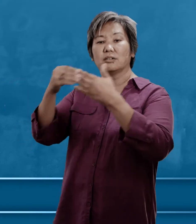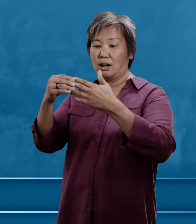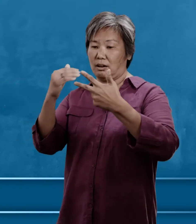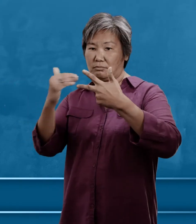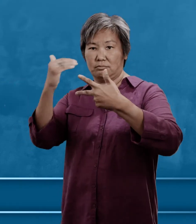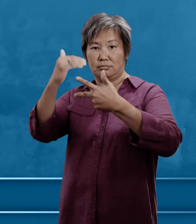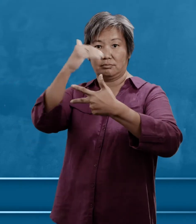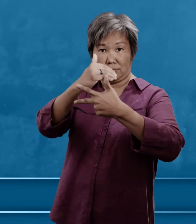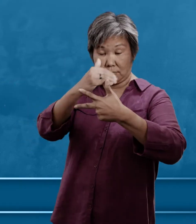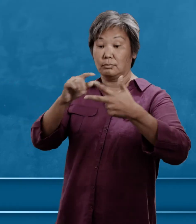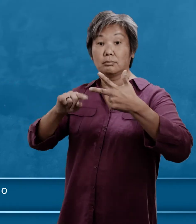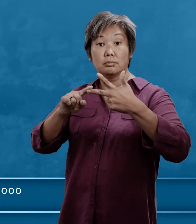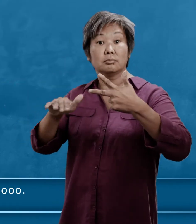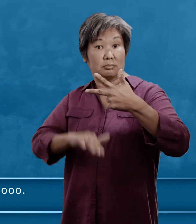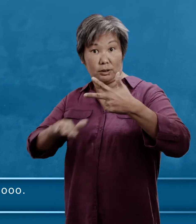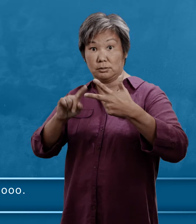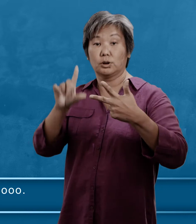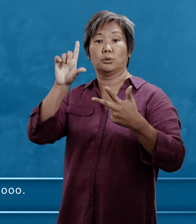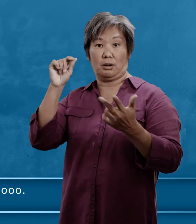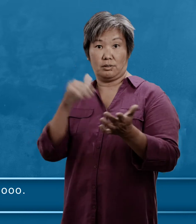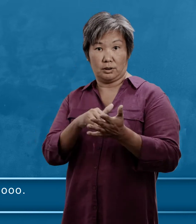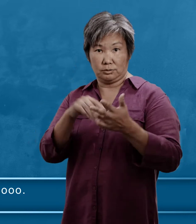The basic level will be $20,000.